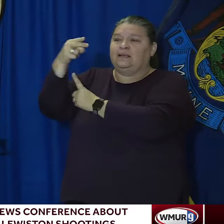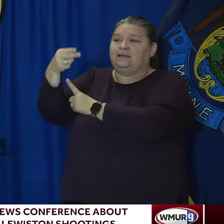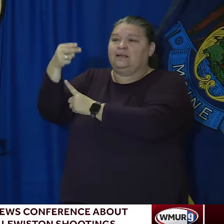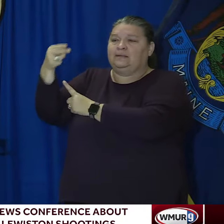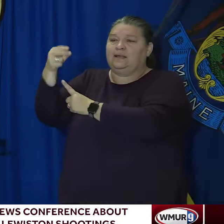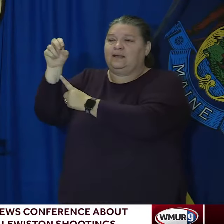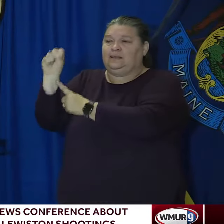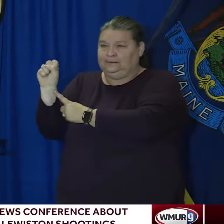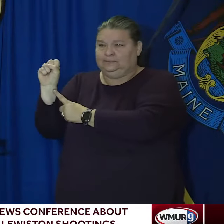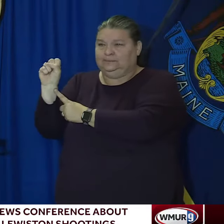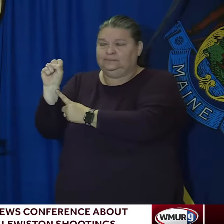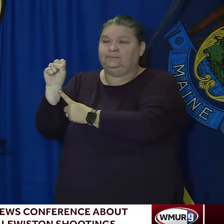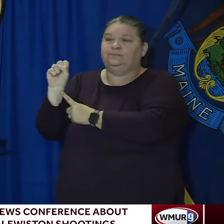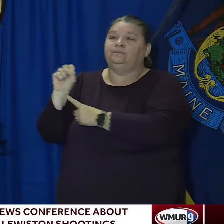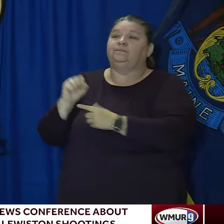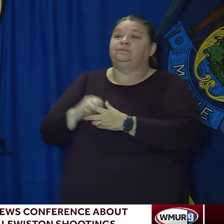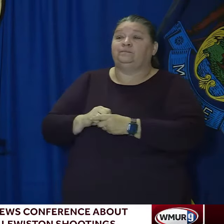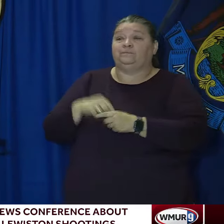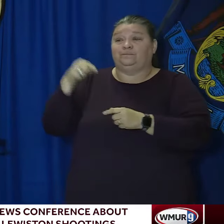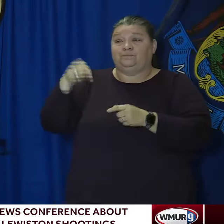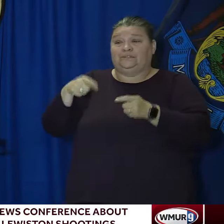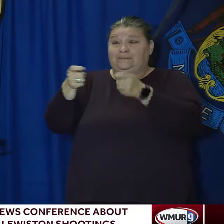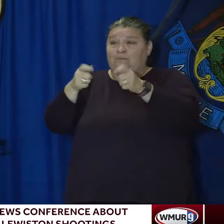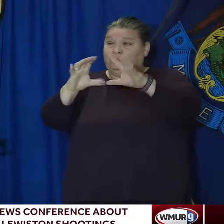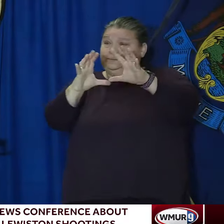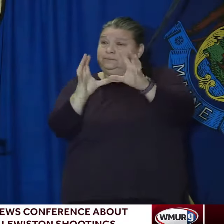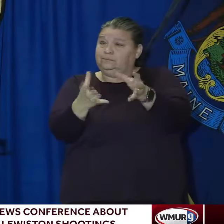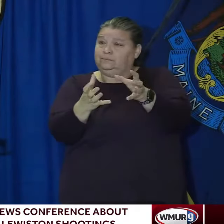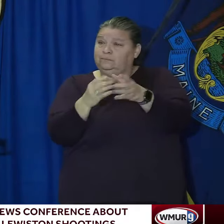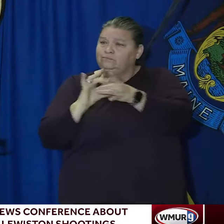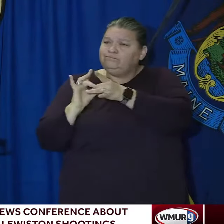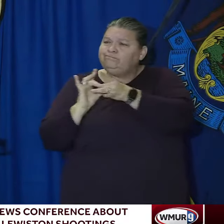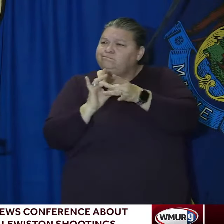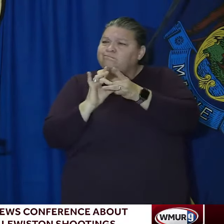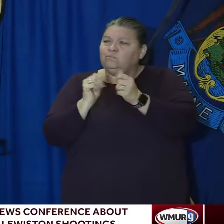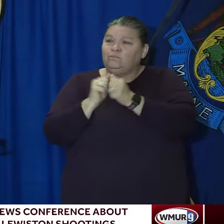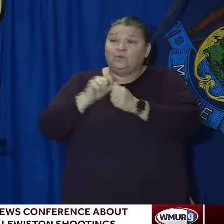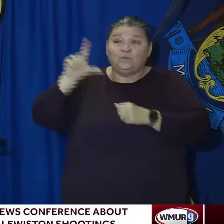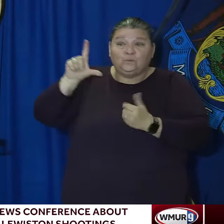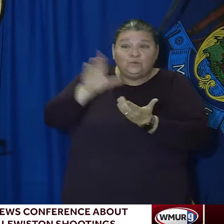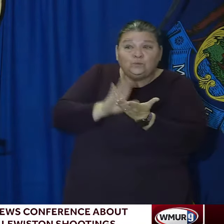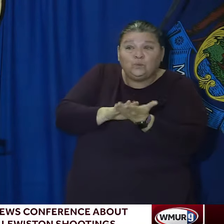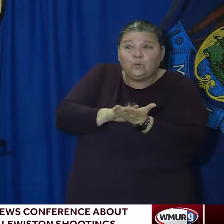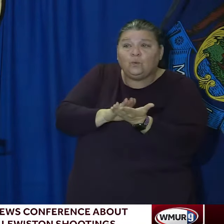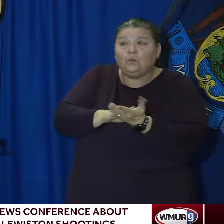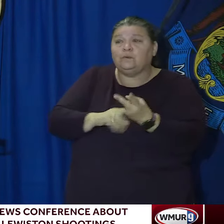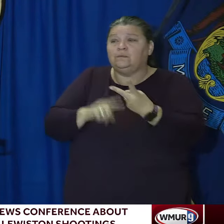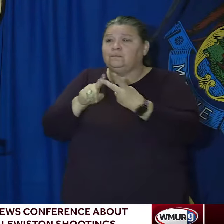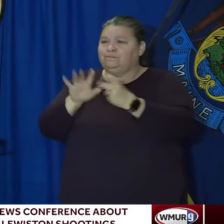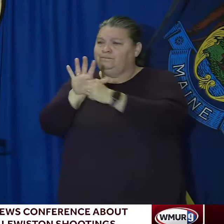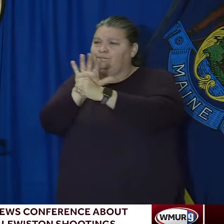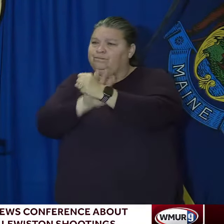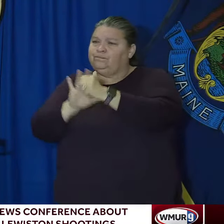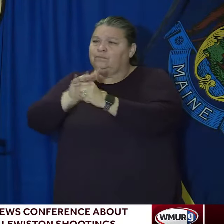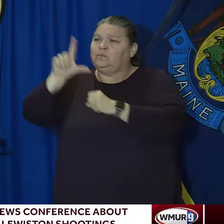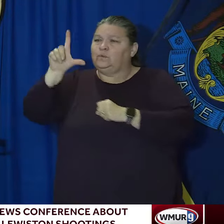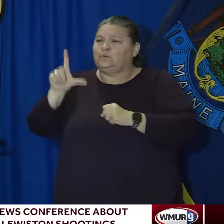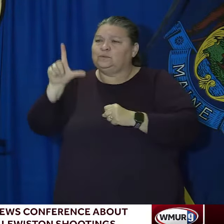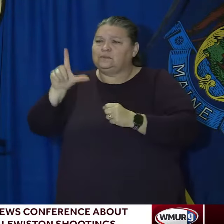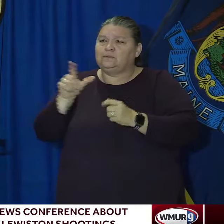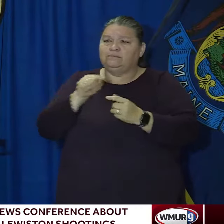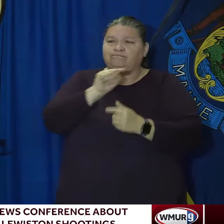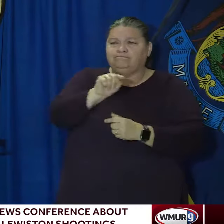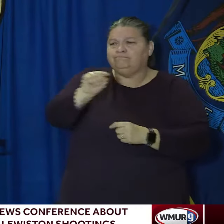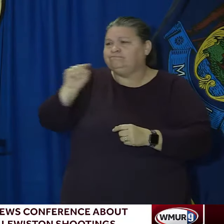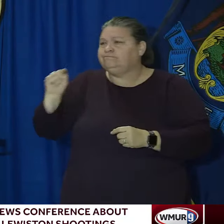This administration remains in close contact with Lewiston schools and schools in the surrounding areas to make sure